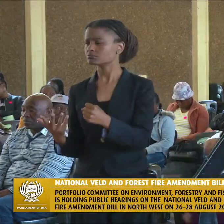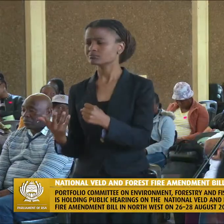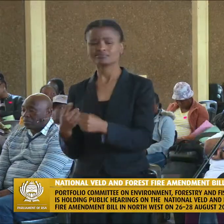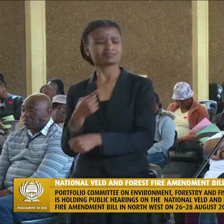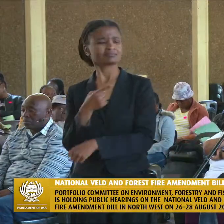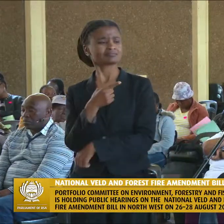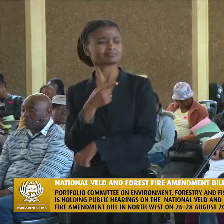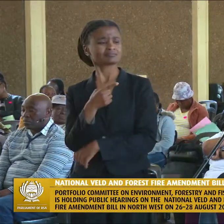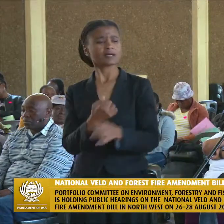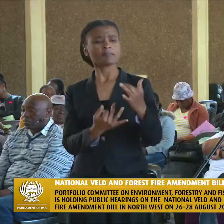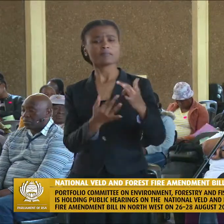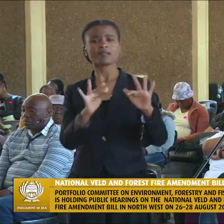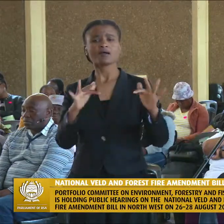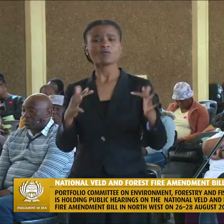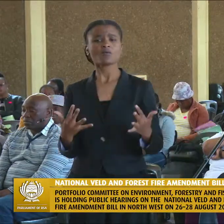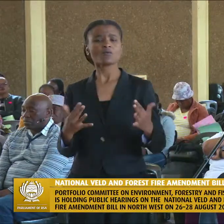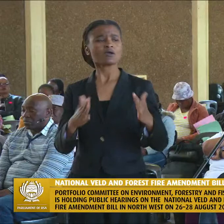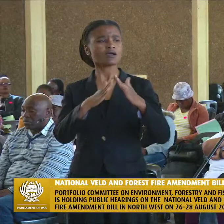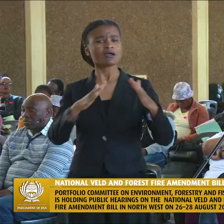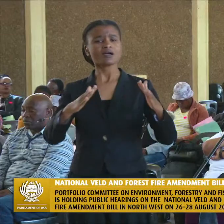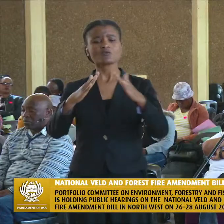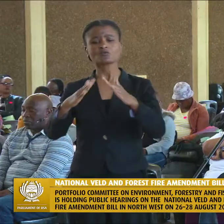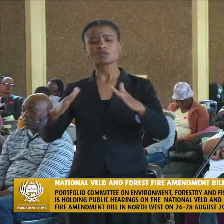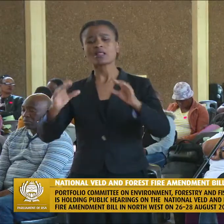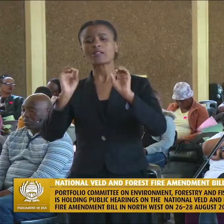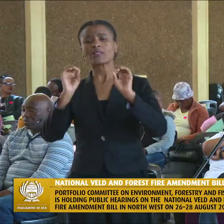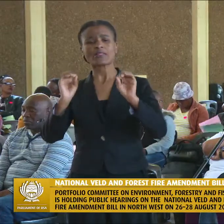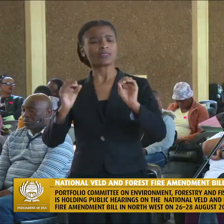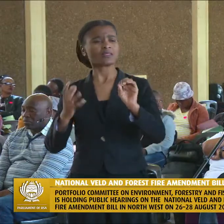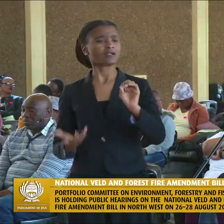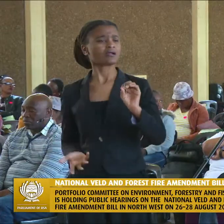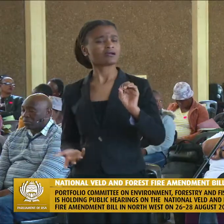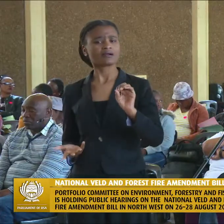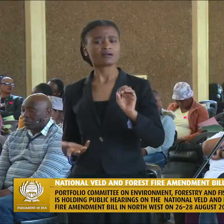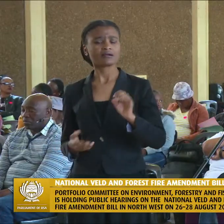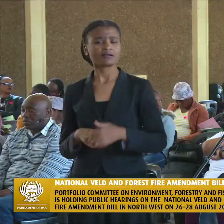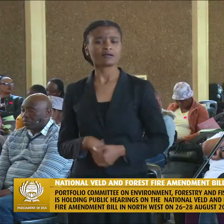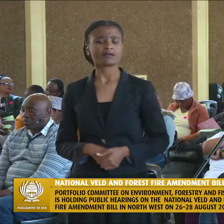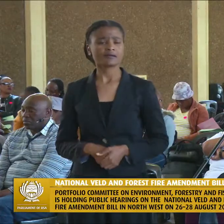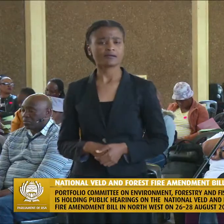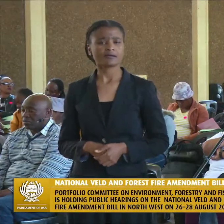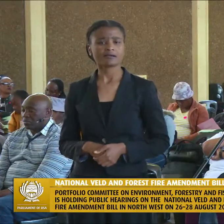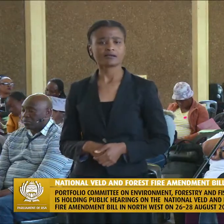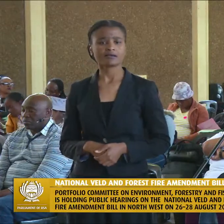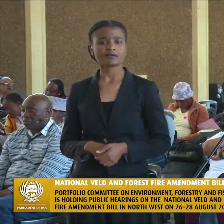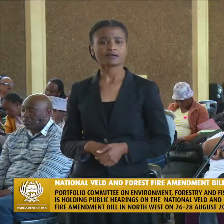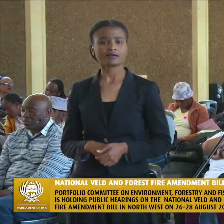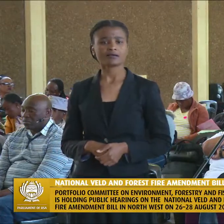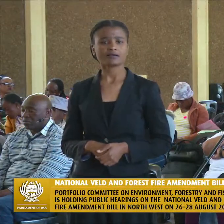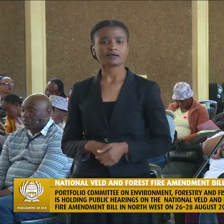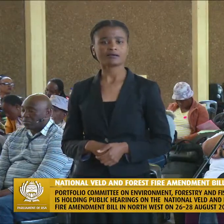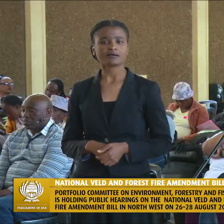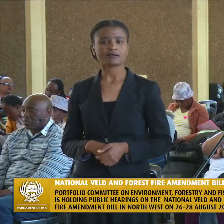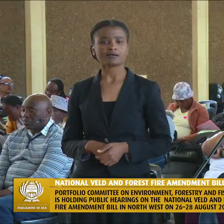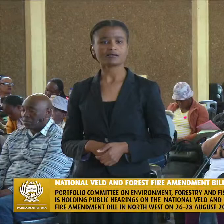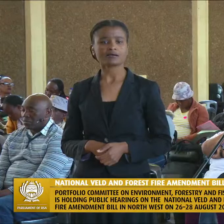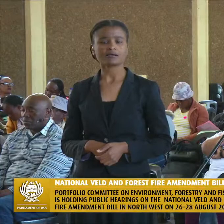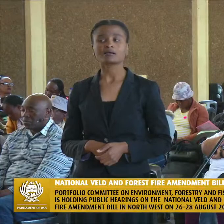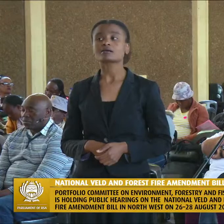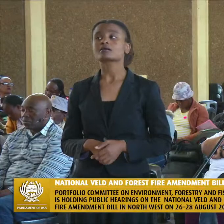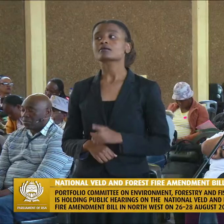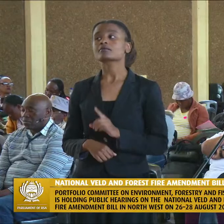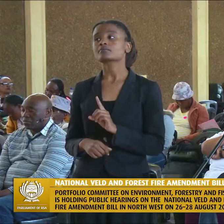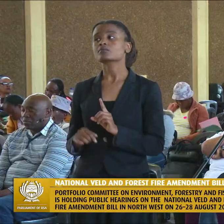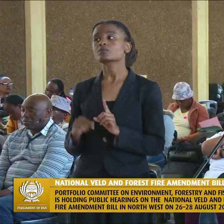then you ask yourself how did it been because there is no water i experienced something